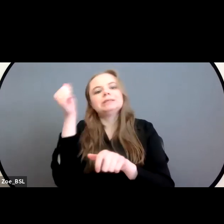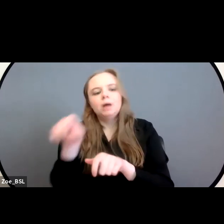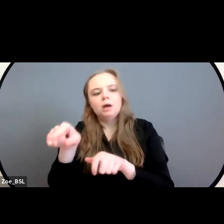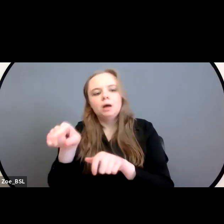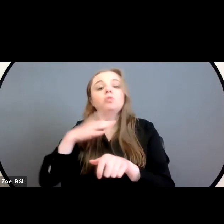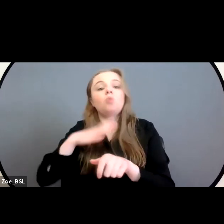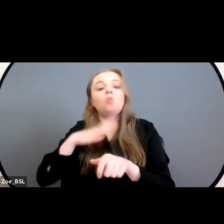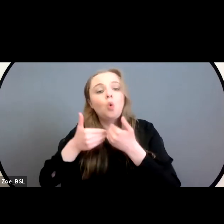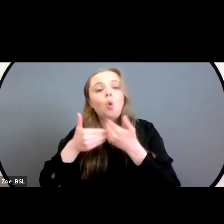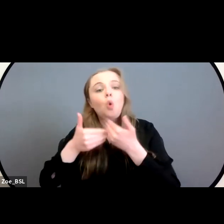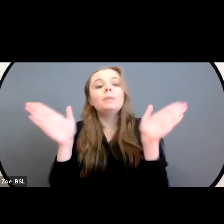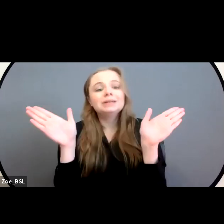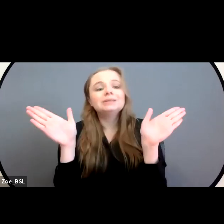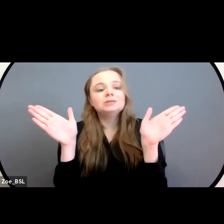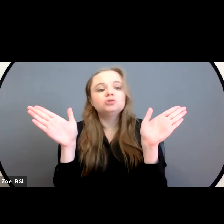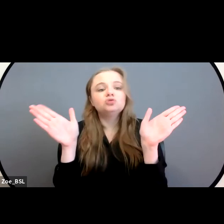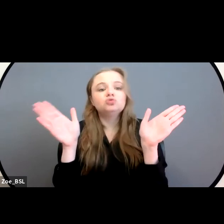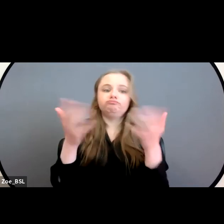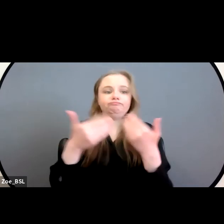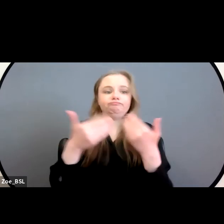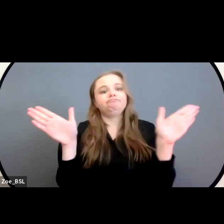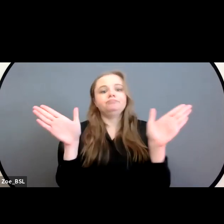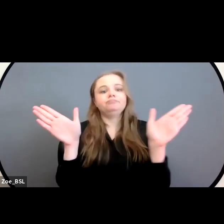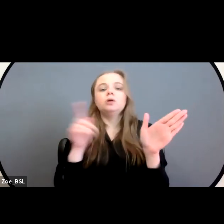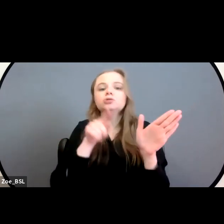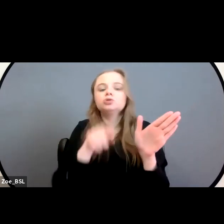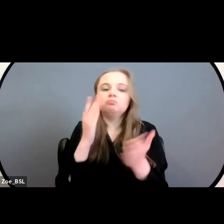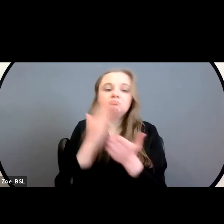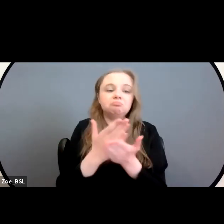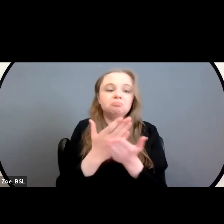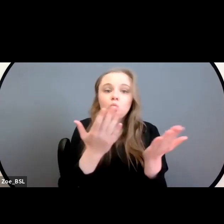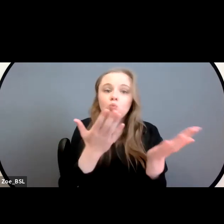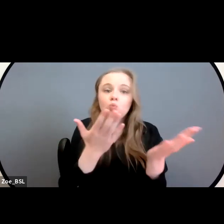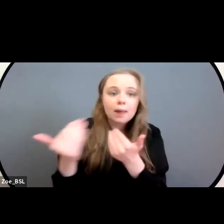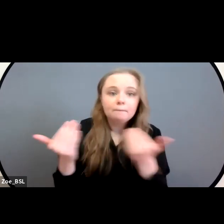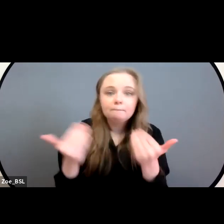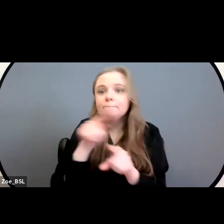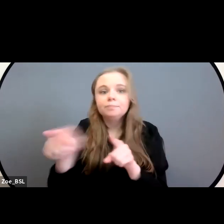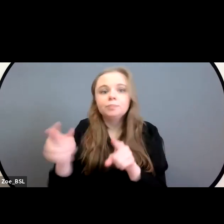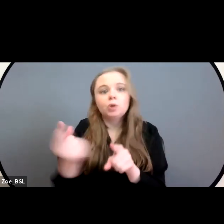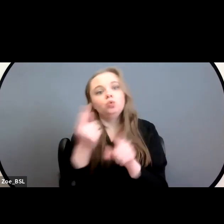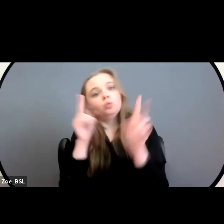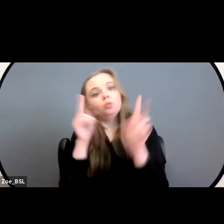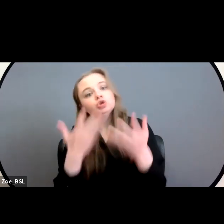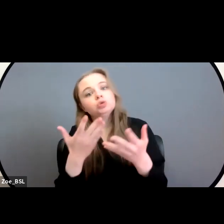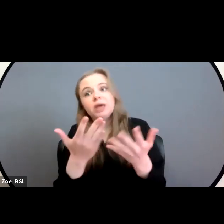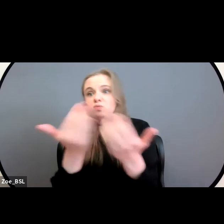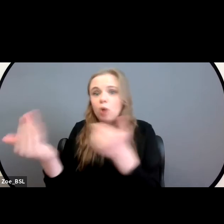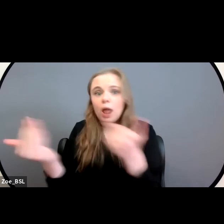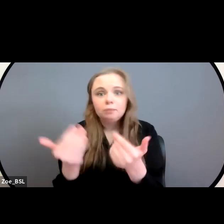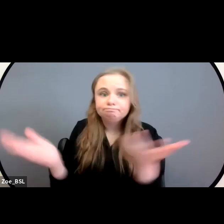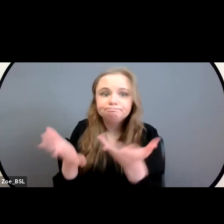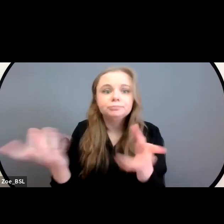open to a much wider audience. So we'd be really welcome for the attendees today to think about joining that network and providing a bit